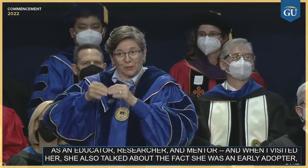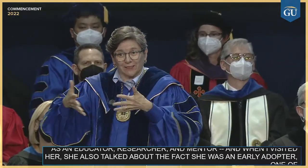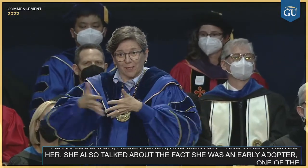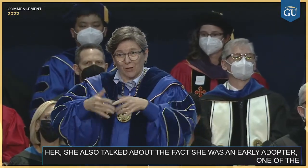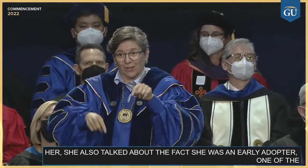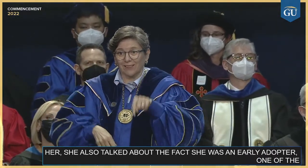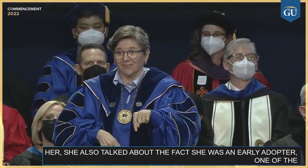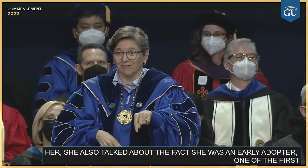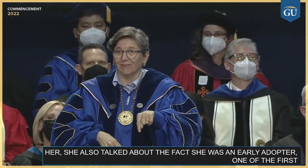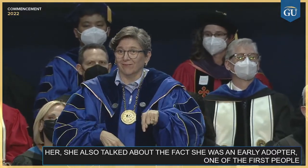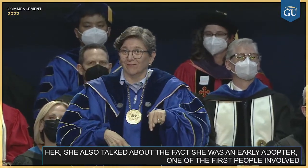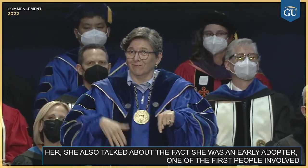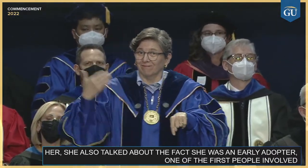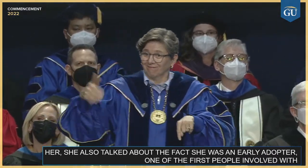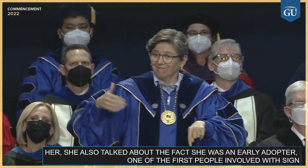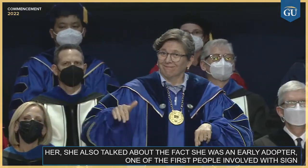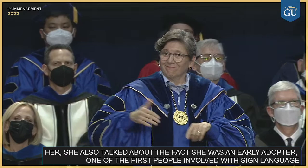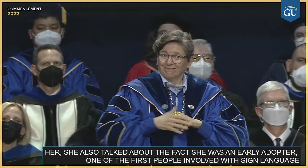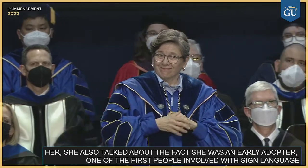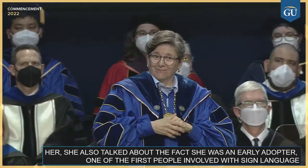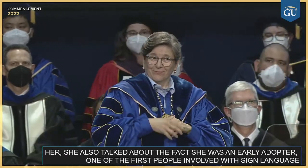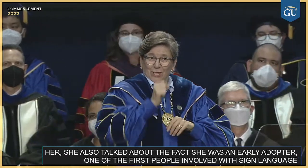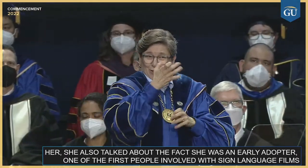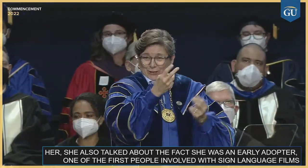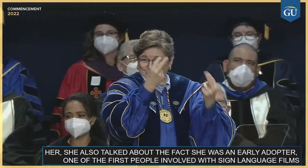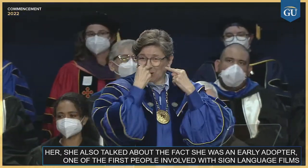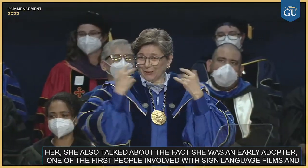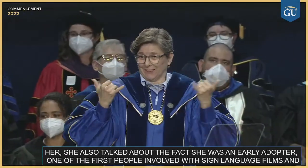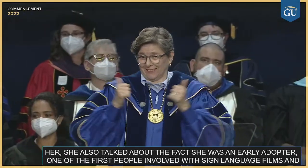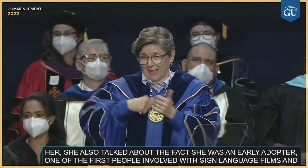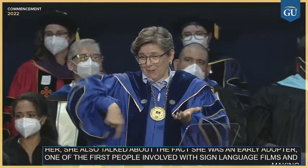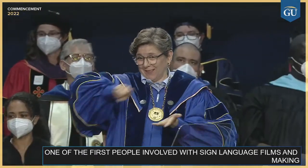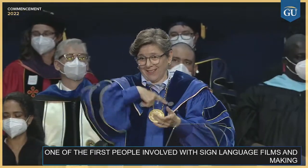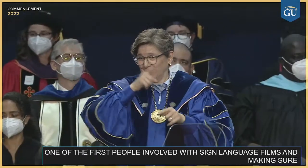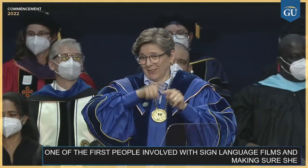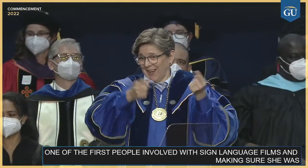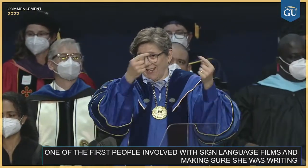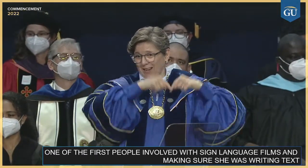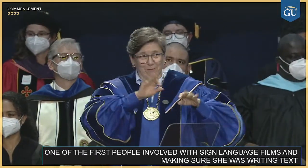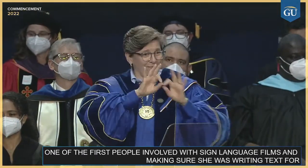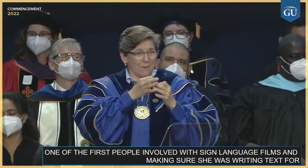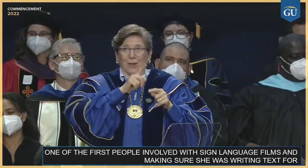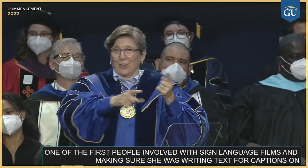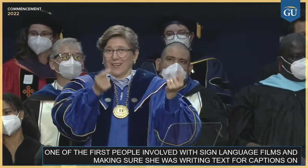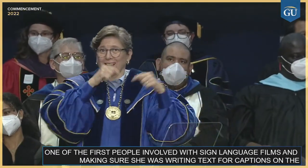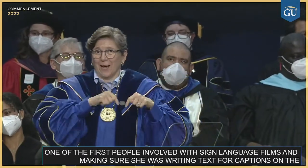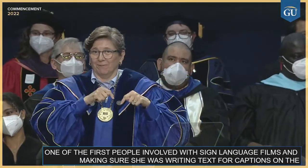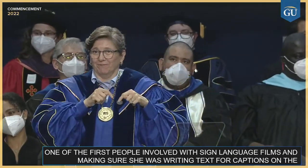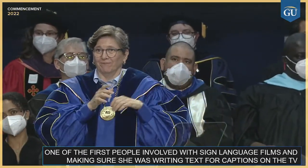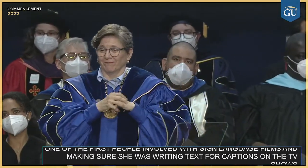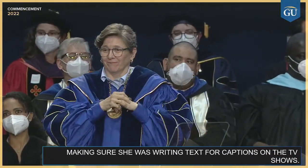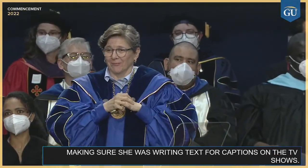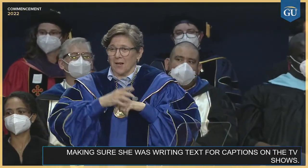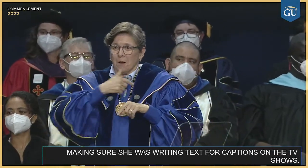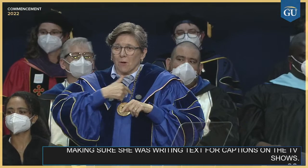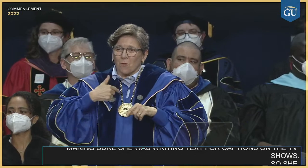captions on the TV shows. So she was one of those first people to do that. And unfortunately, she was not able to be here with us